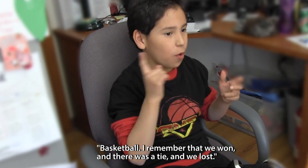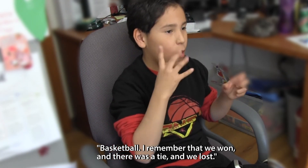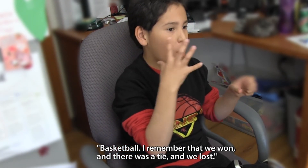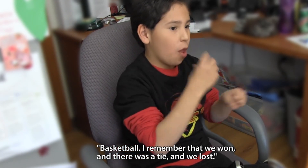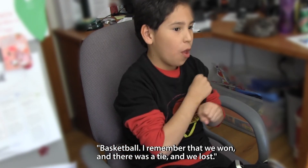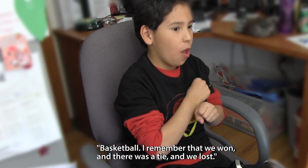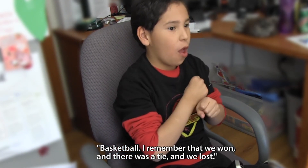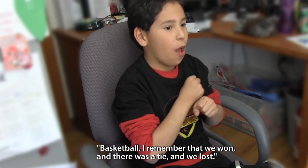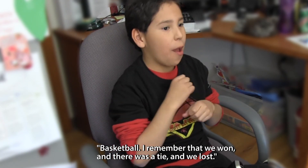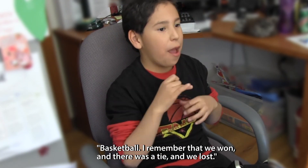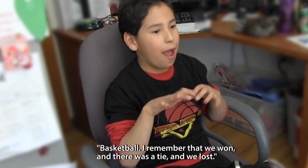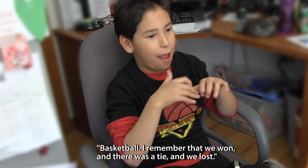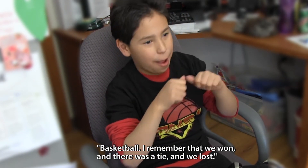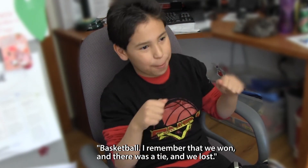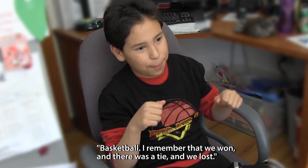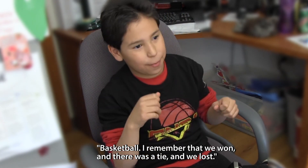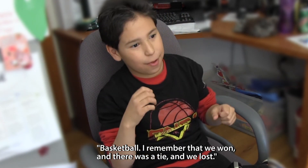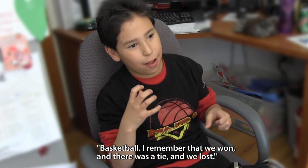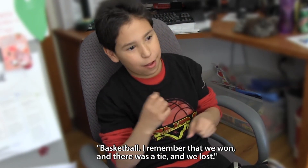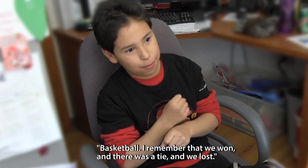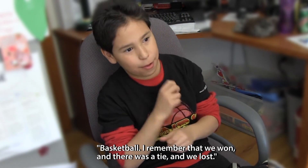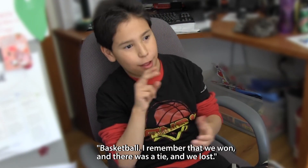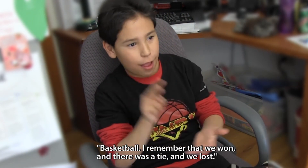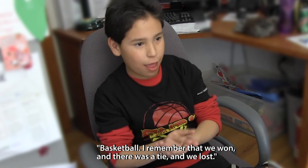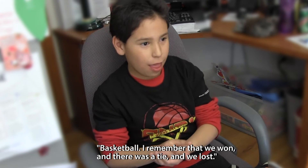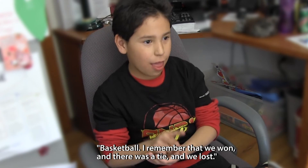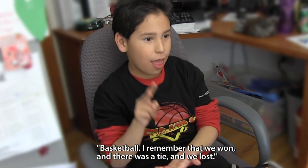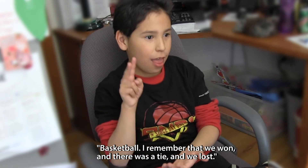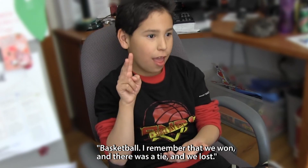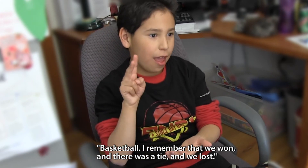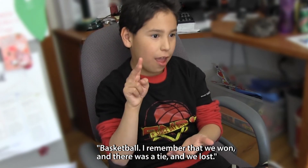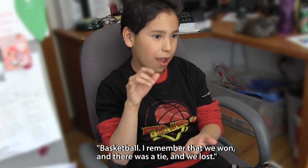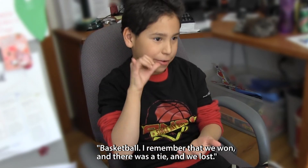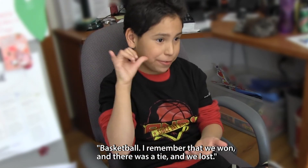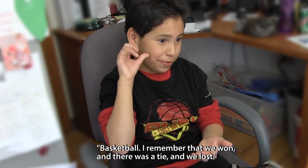that we won and there was a tie and we lost.